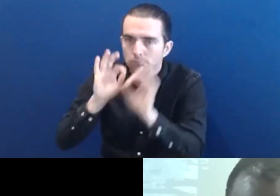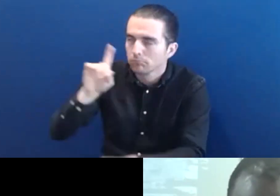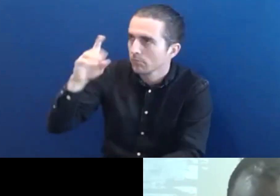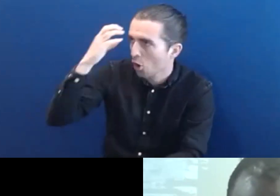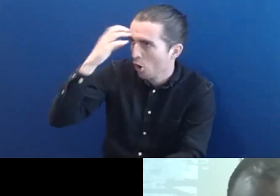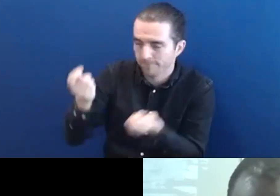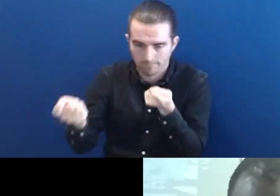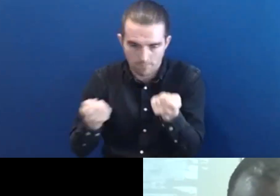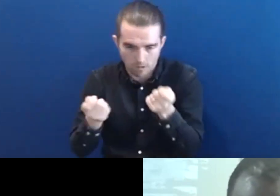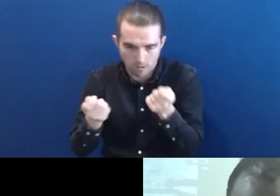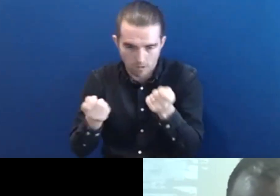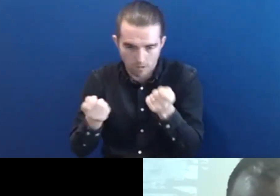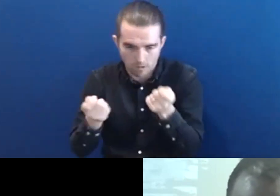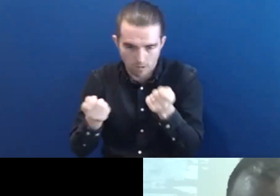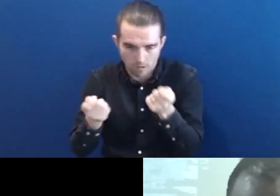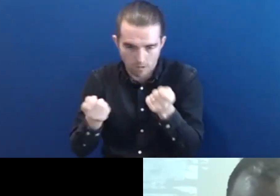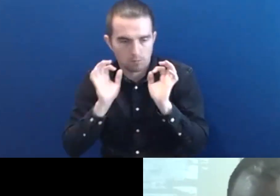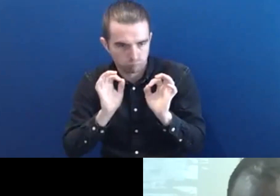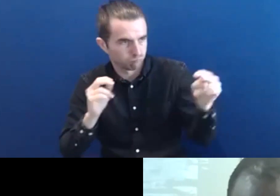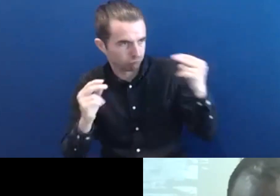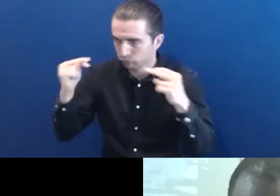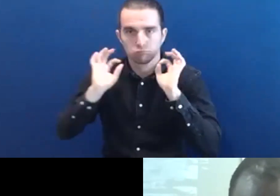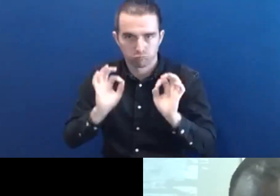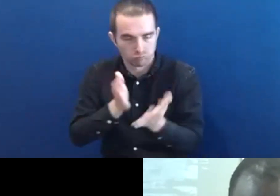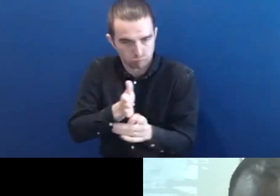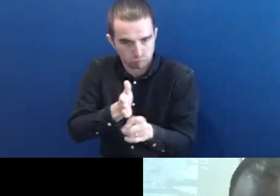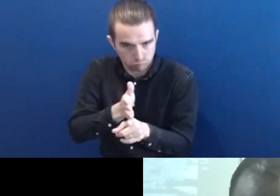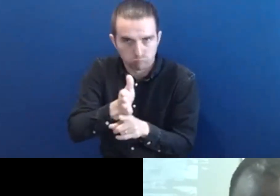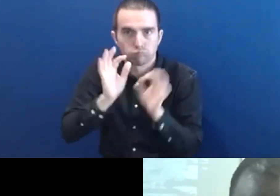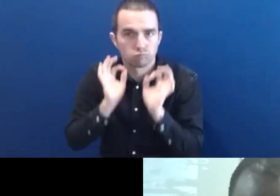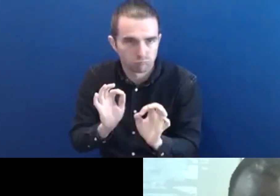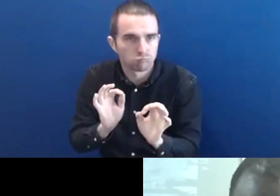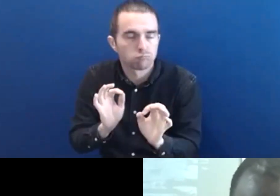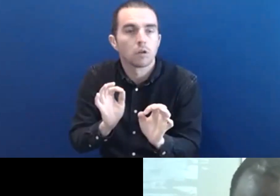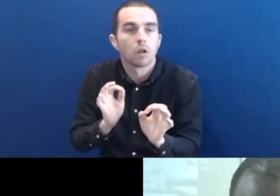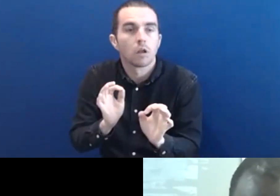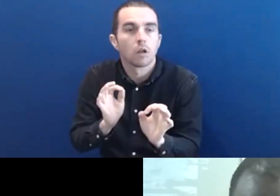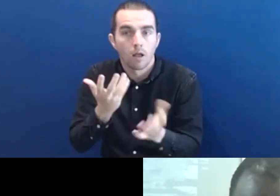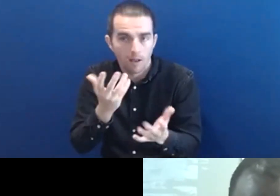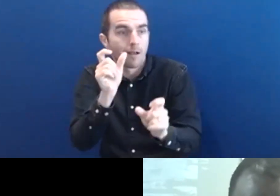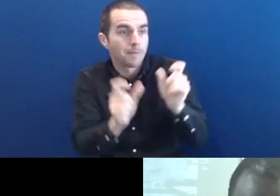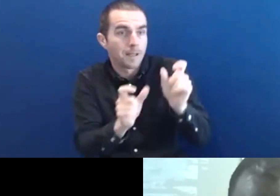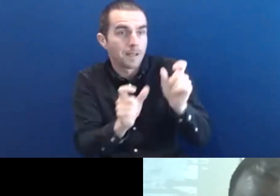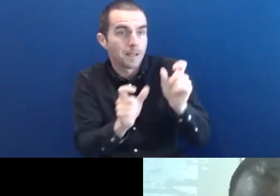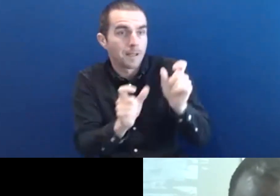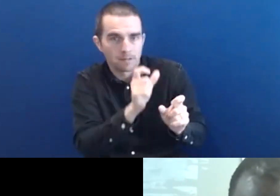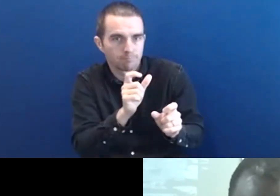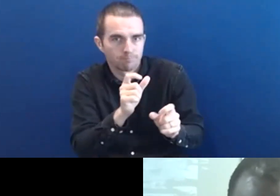them, so that we, at the end of the day, may be